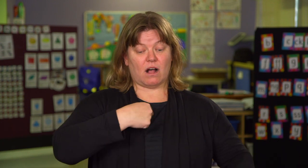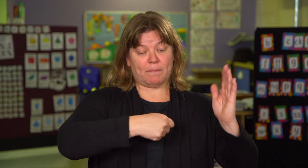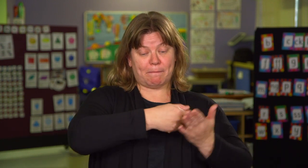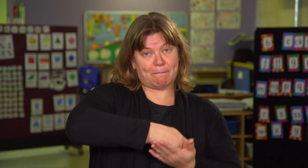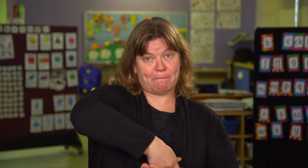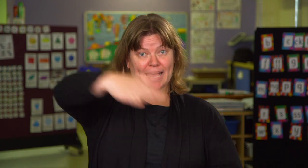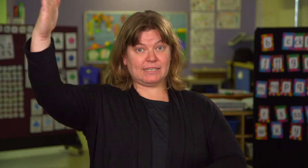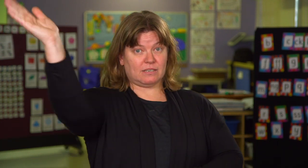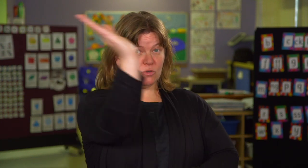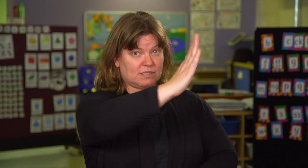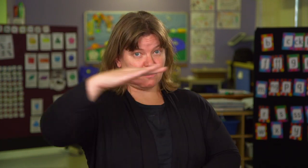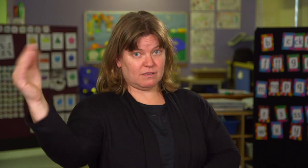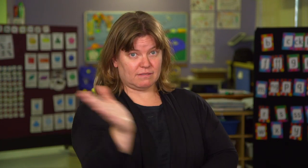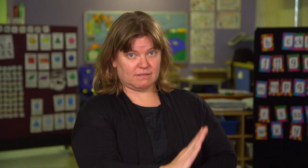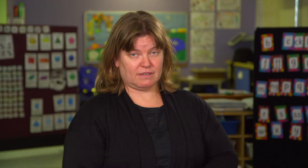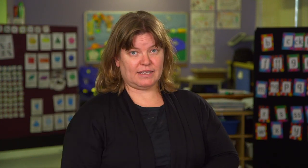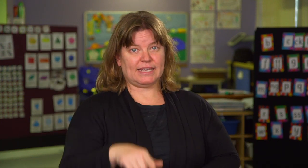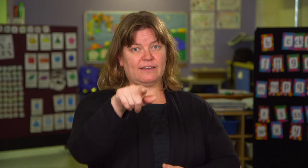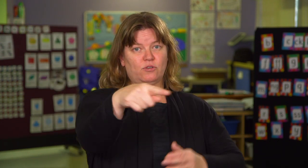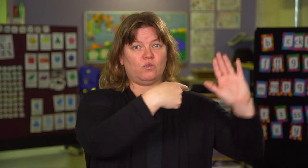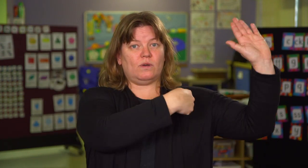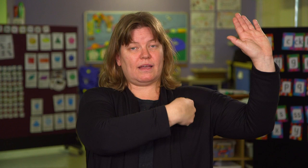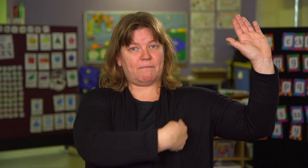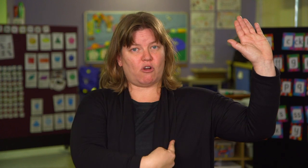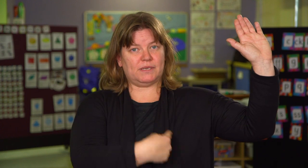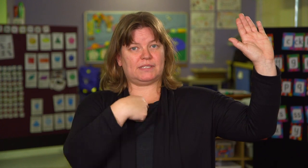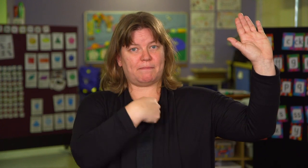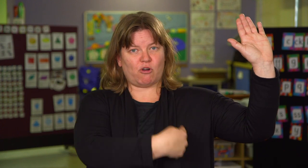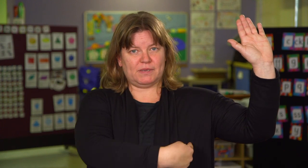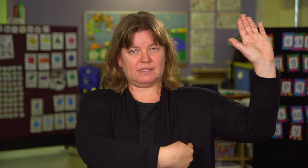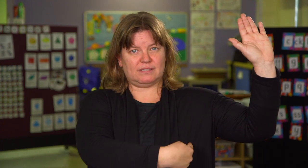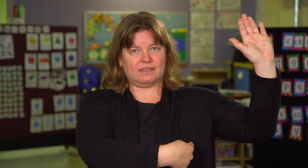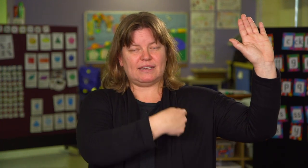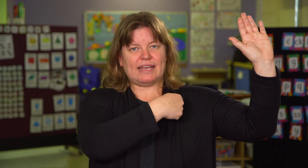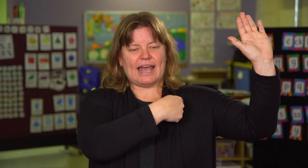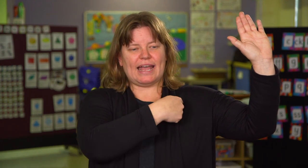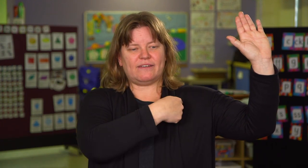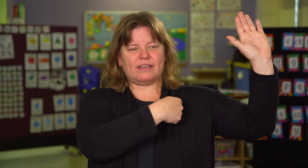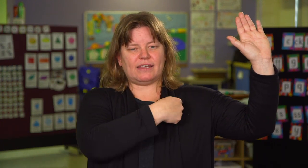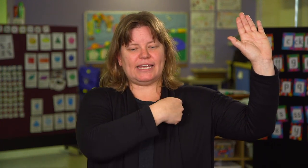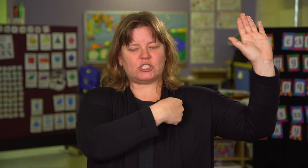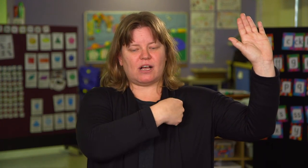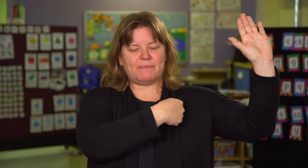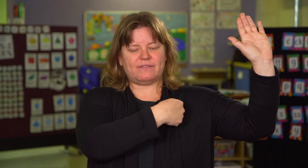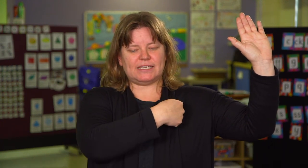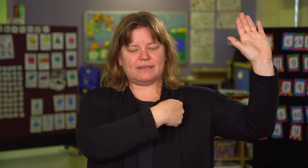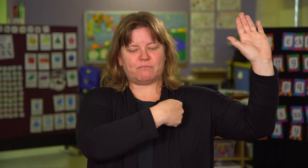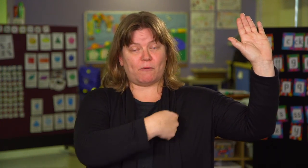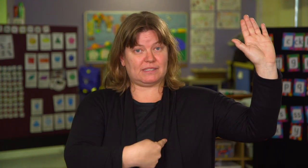I'll paint you a song if you promise, promise. And each time they've said promise